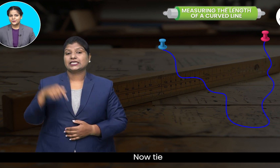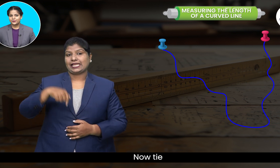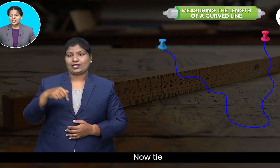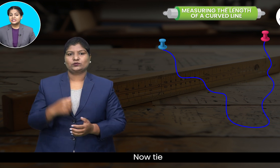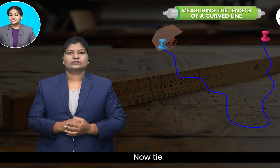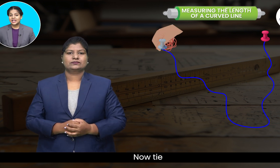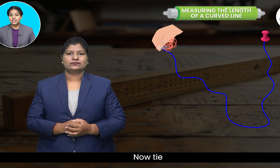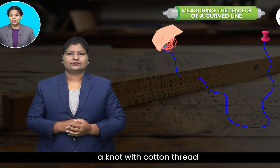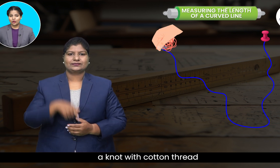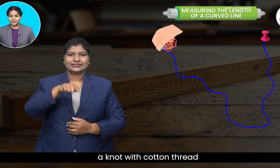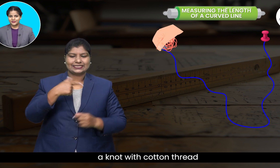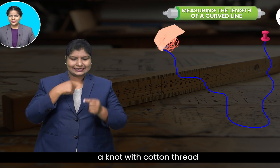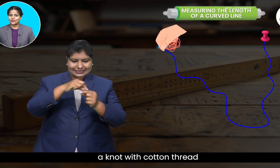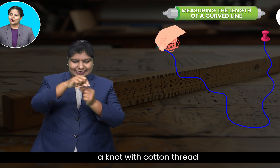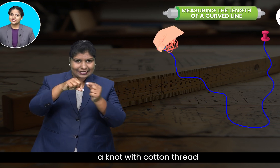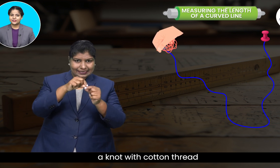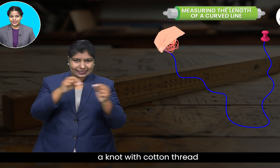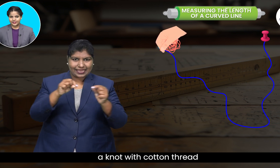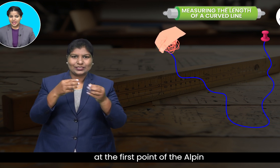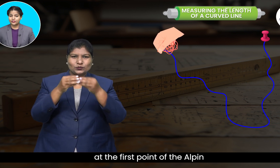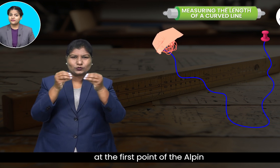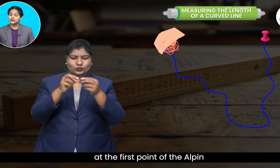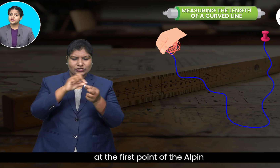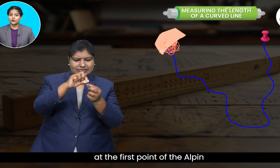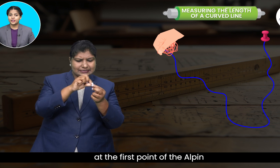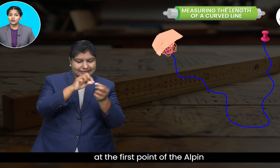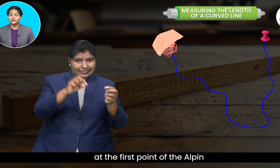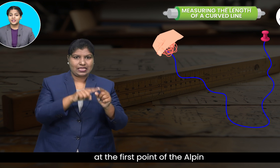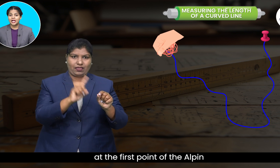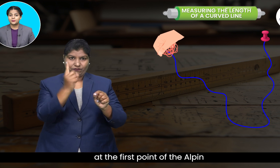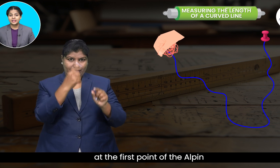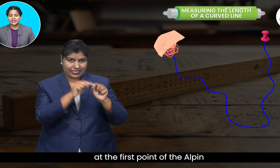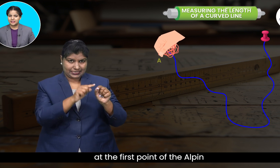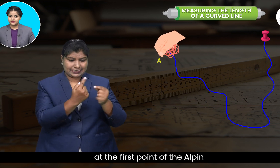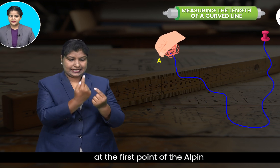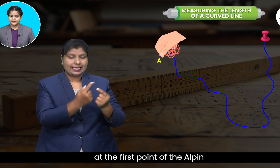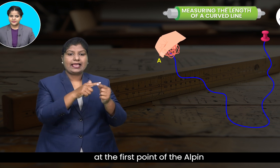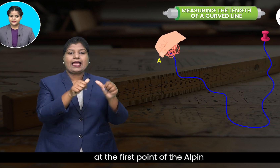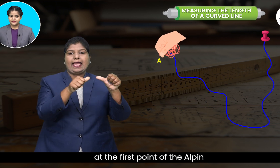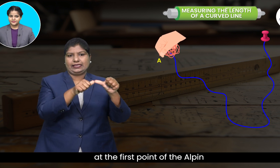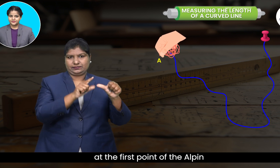Now, tie a knot with cotton thread at the first point of the alpin A